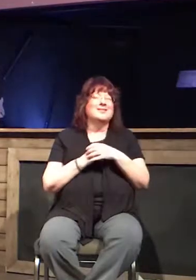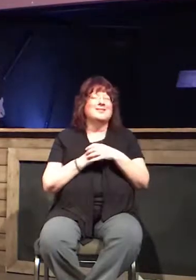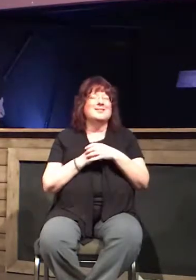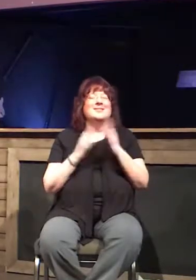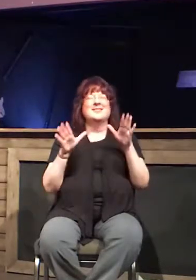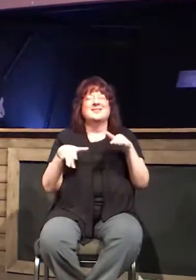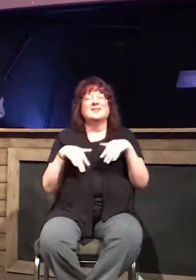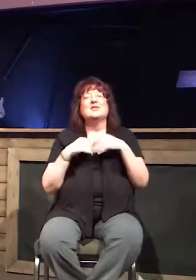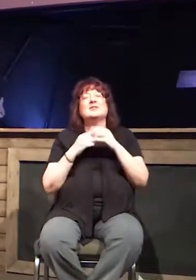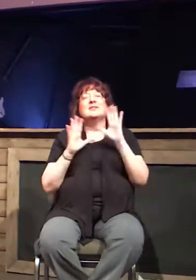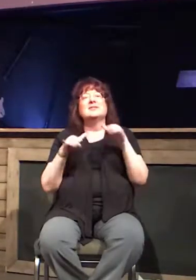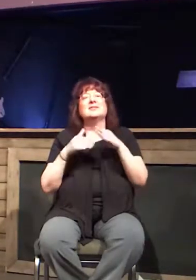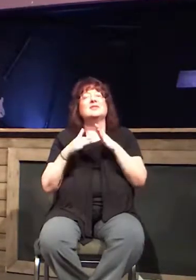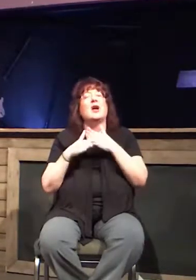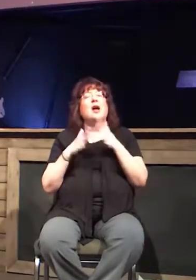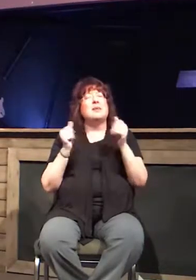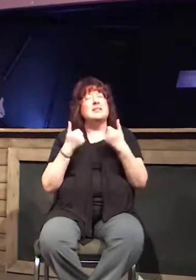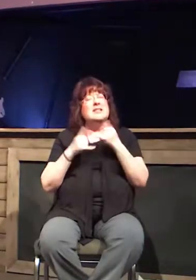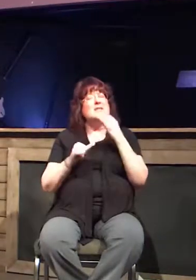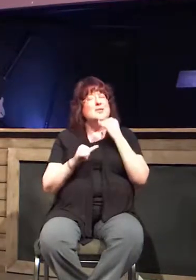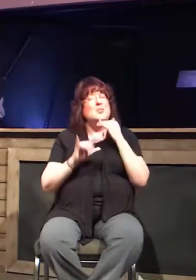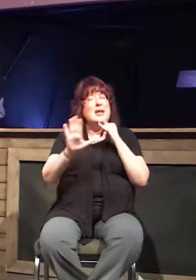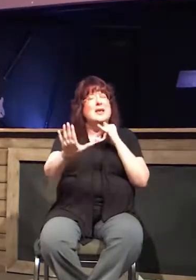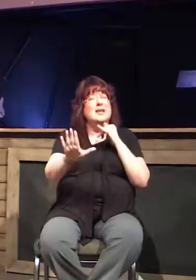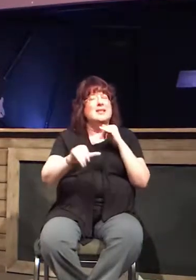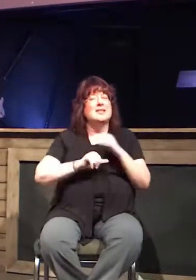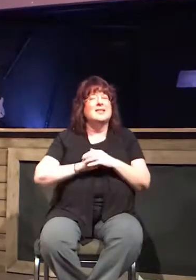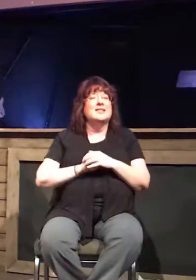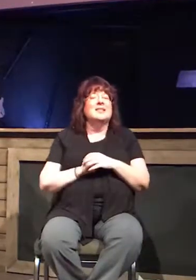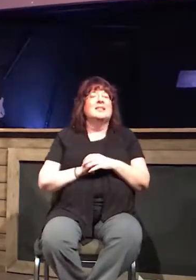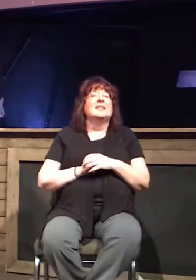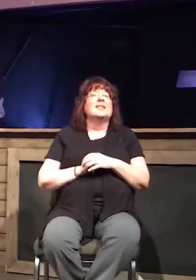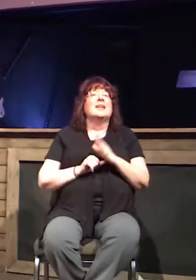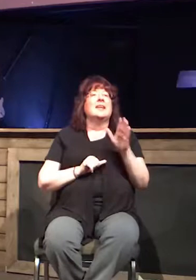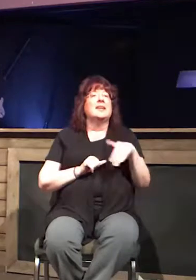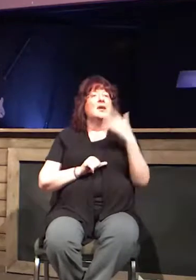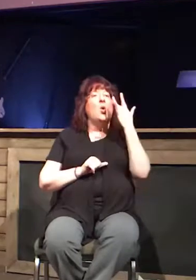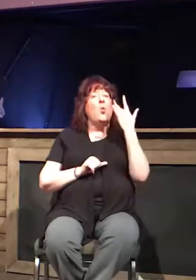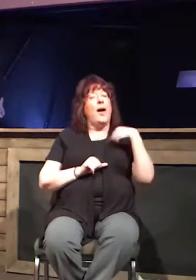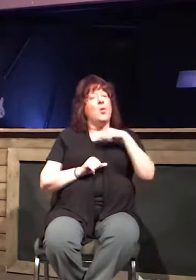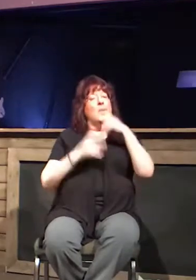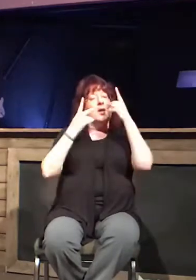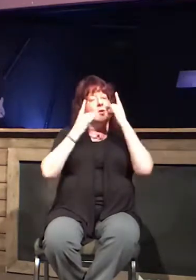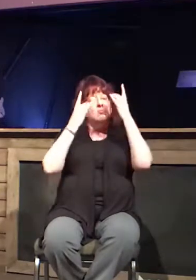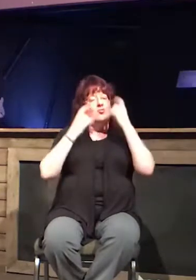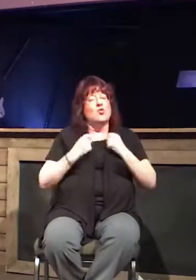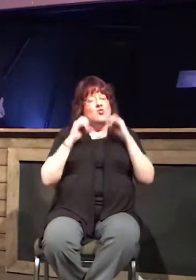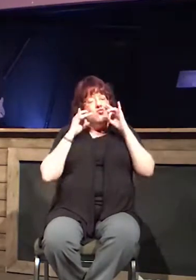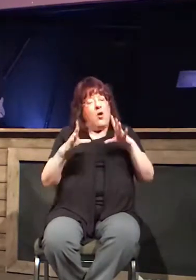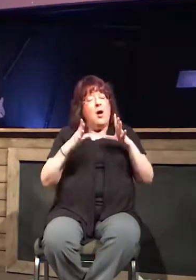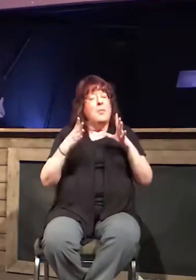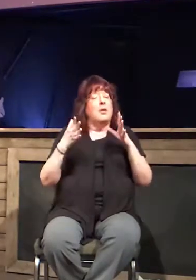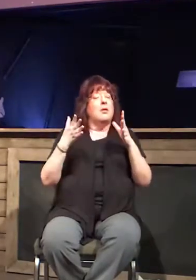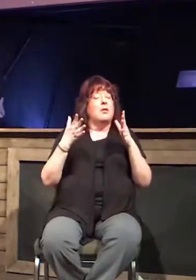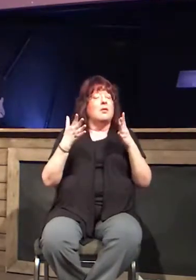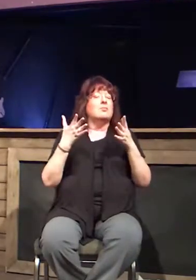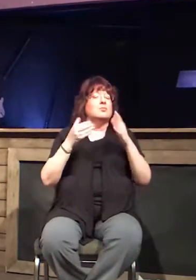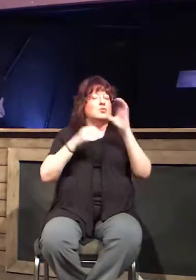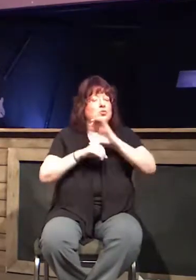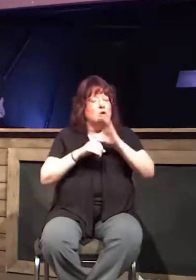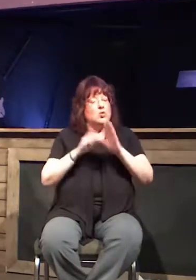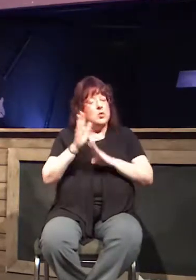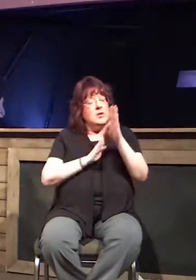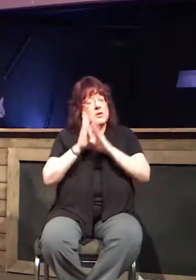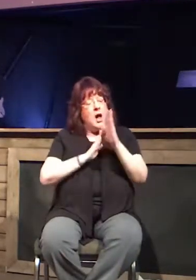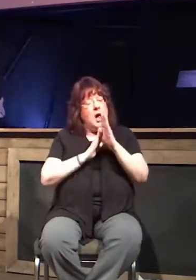that's just a little thing to share right there. But still sweet, okay? And this is why we are a trauma-informed church, that we daily are growing